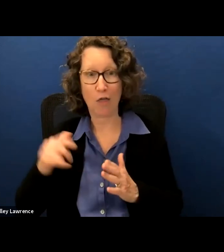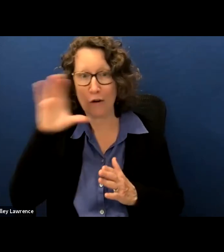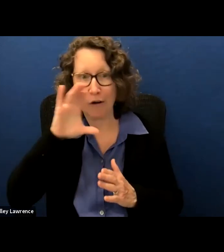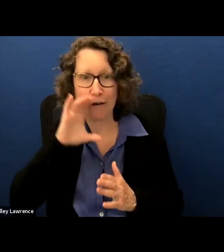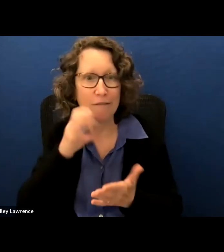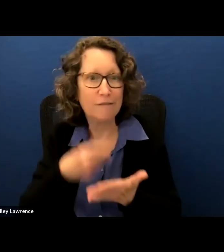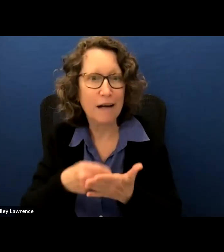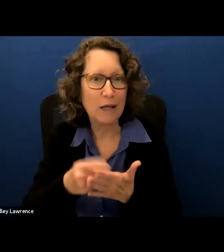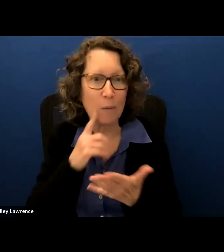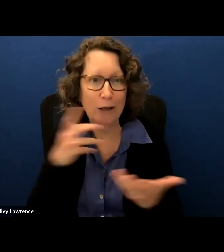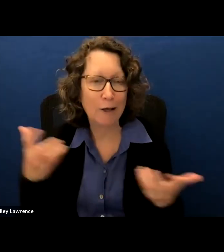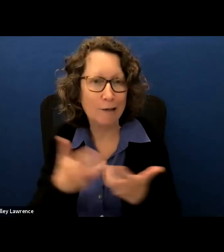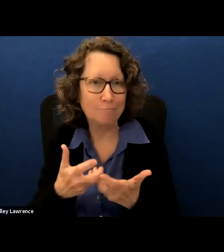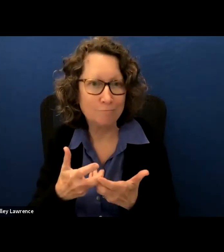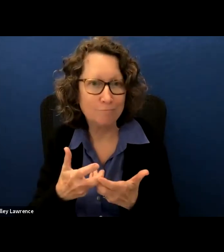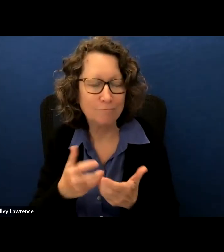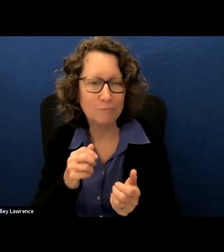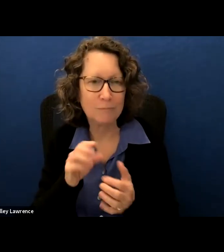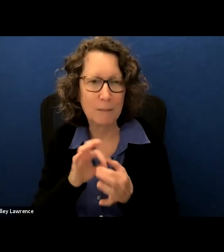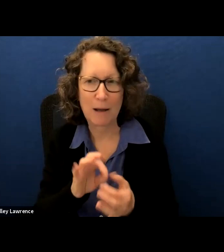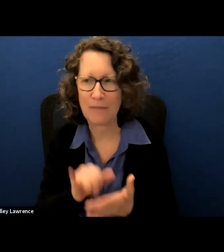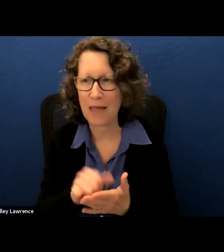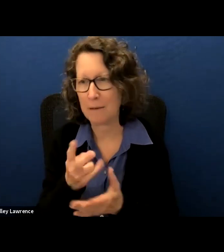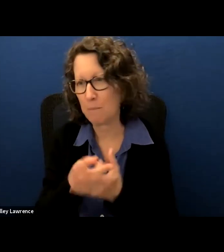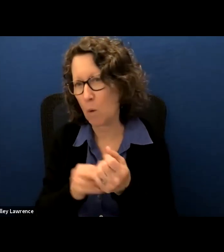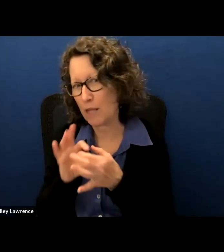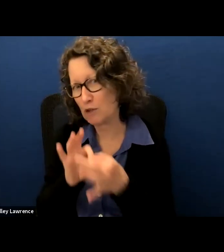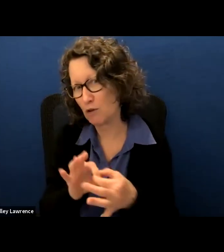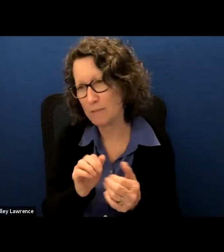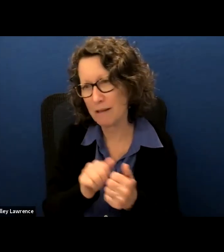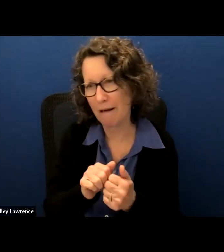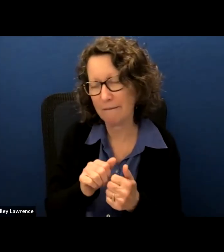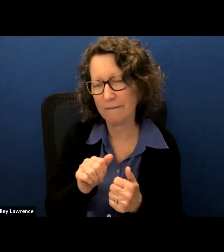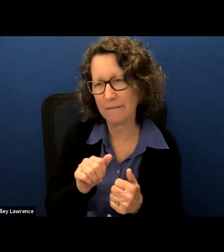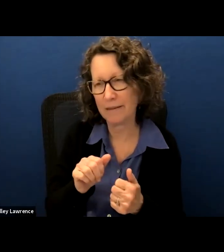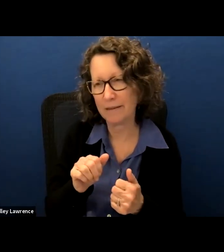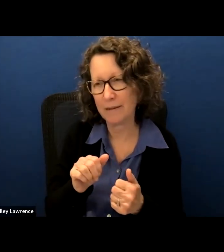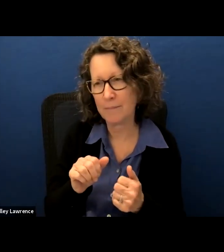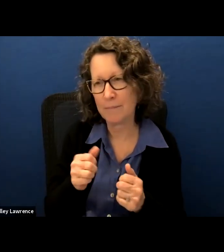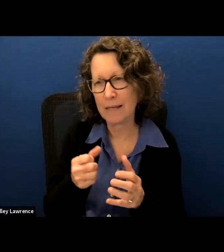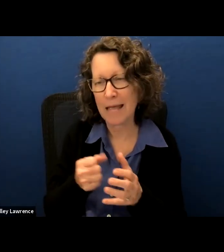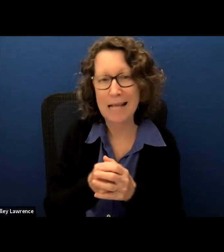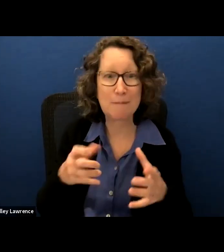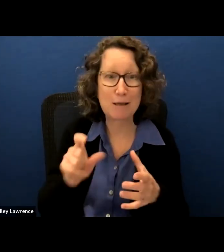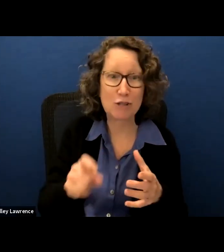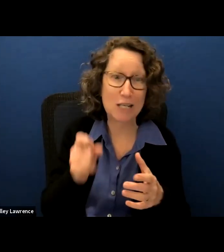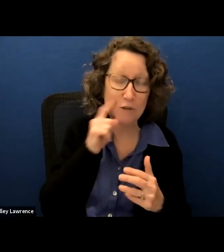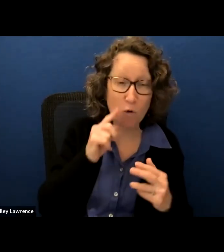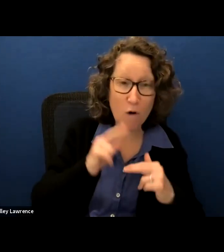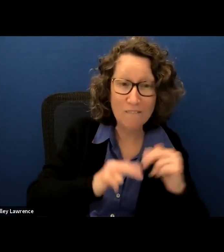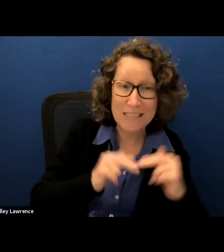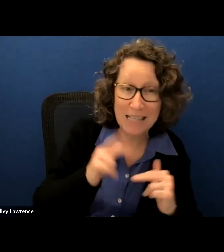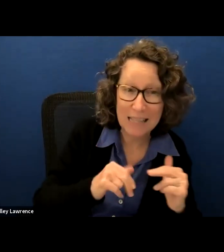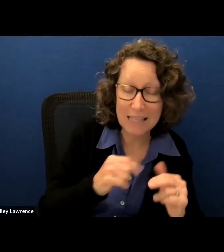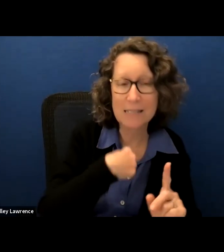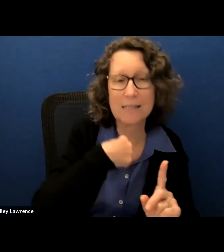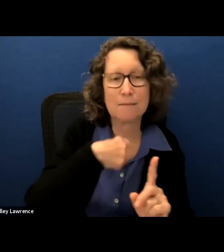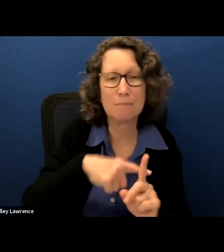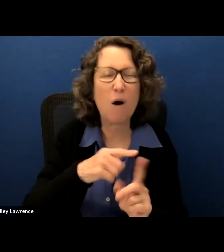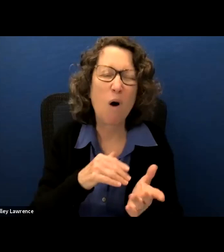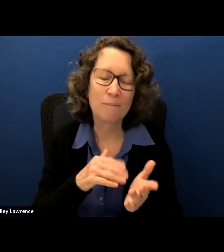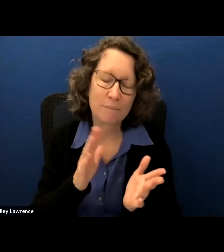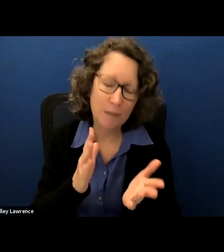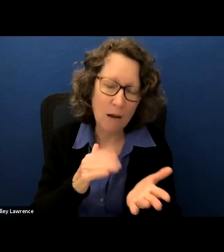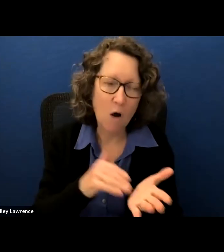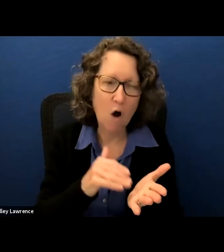could, collaborate and get with regards to that, both in terms of the expansion needs for facilities as well, because